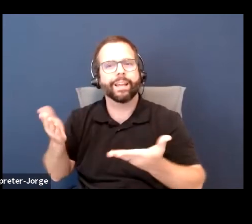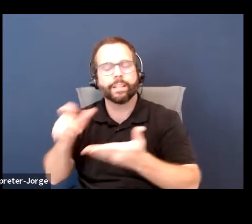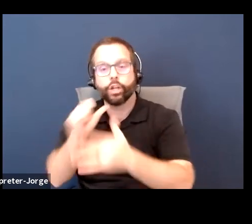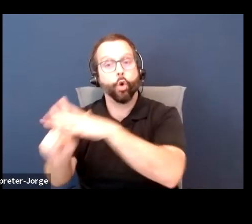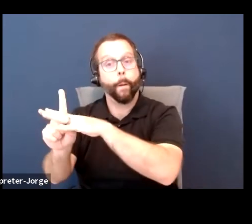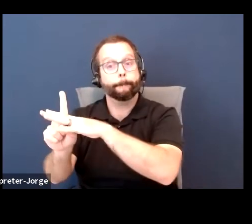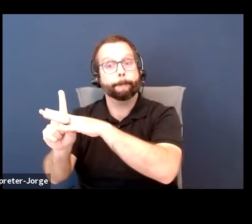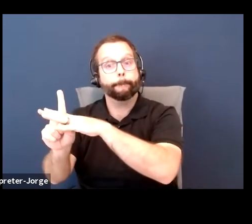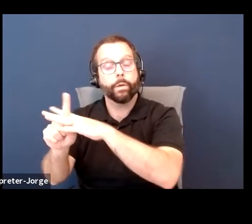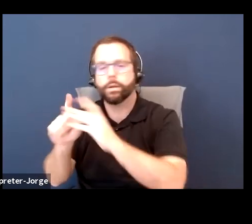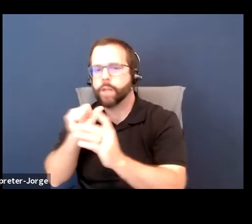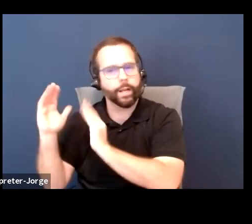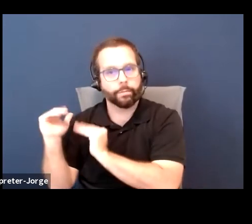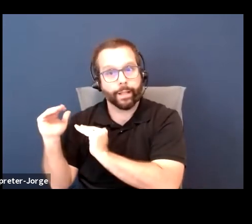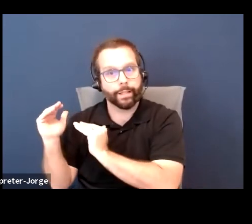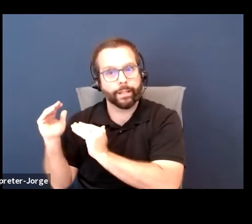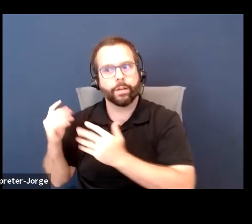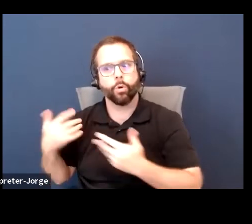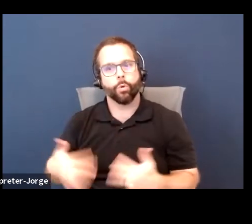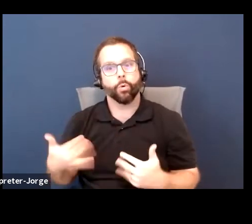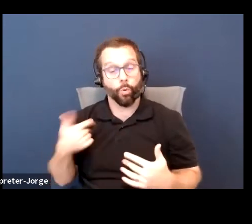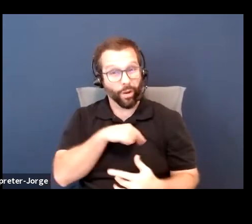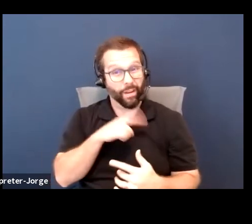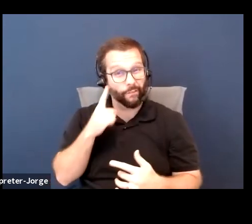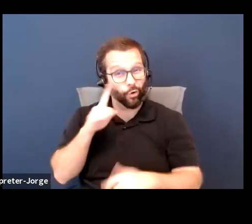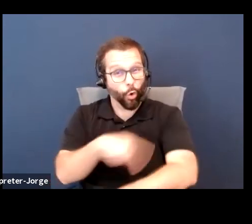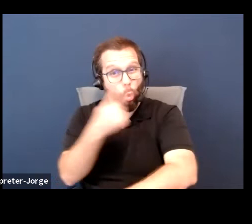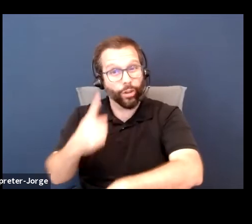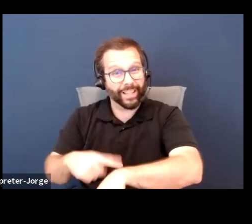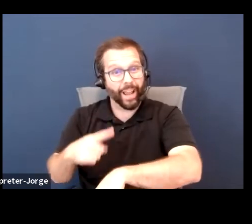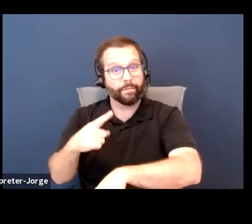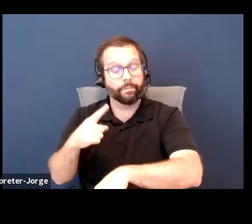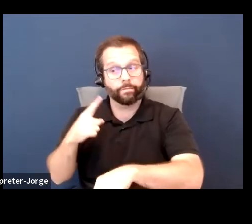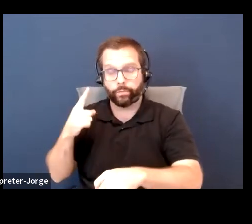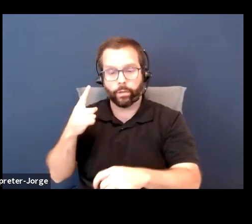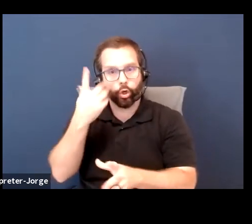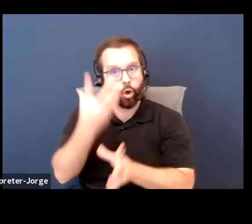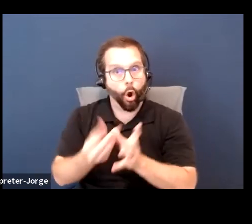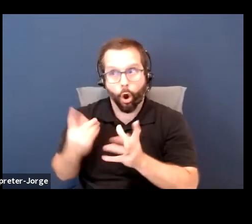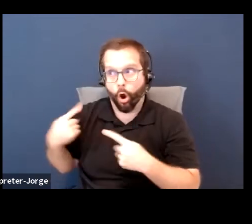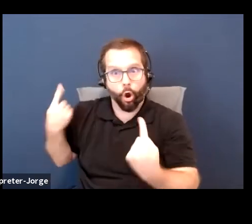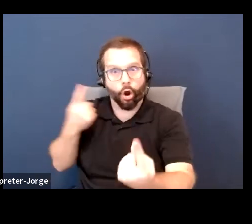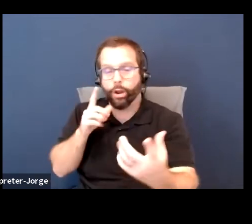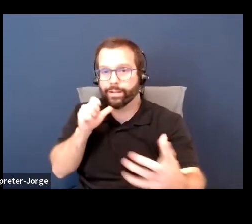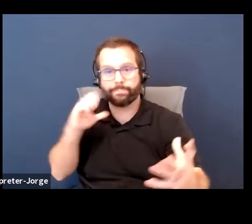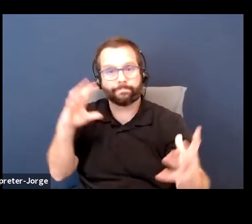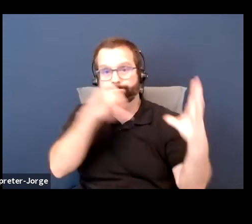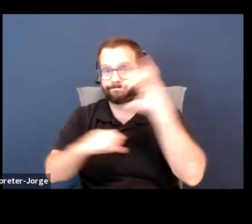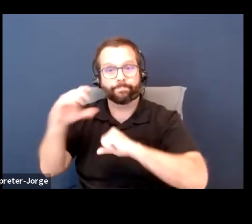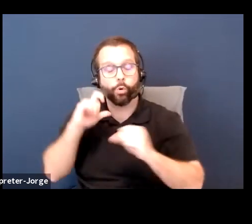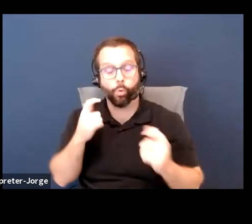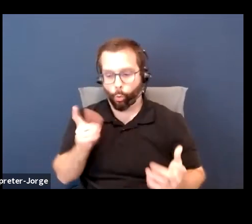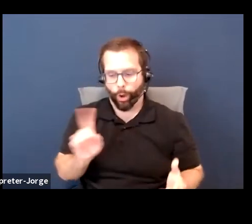gosh, we've been gone for so long. I'm trying to think of where to start. I guess one of the first things that I want to